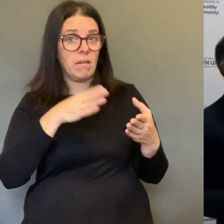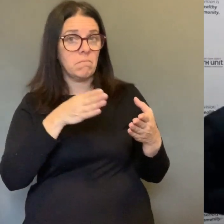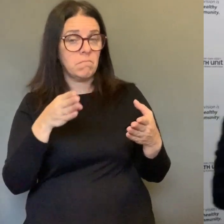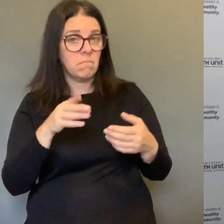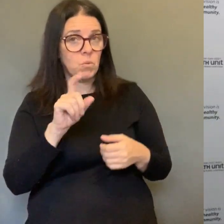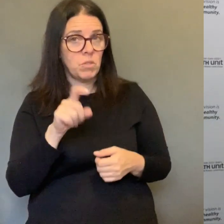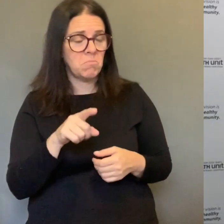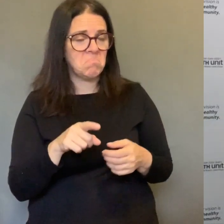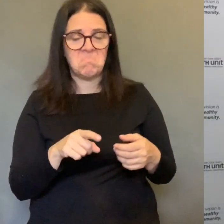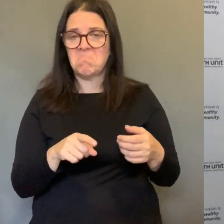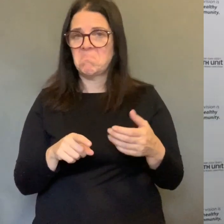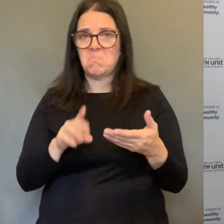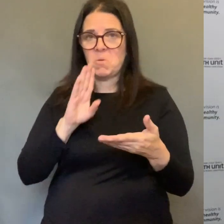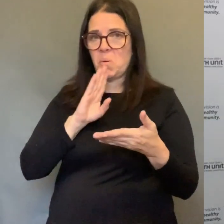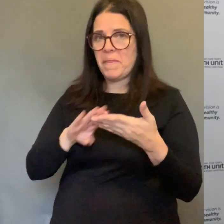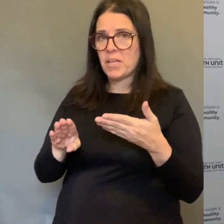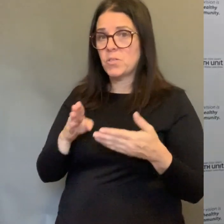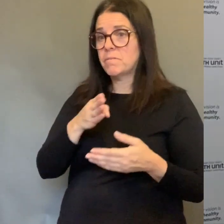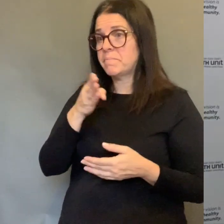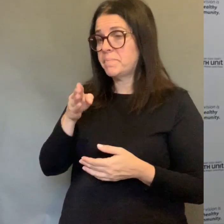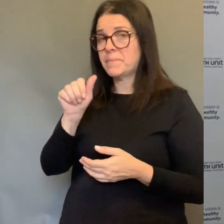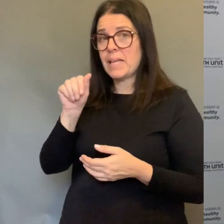Thank you.